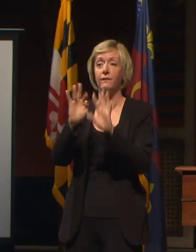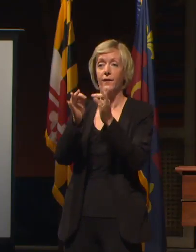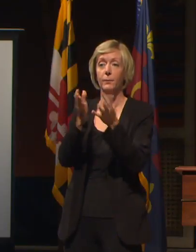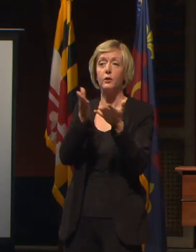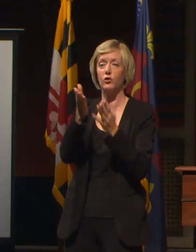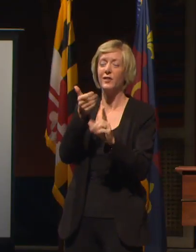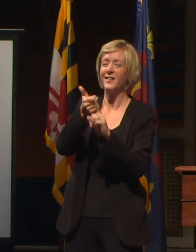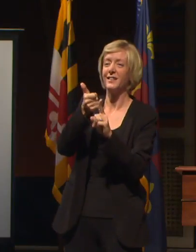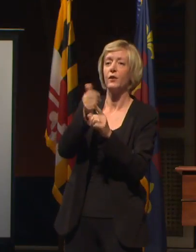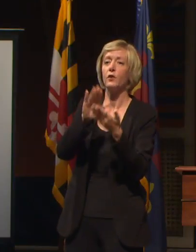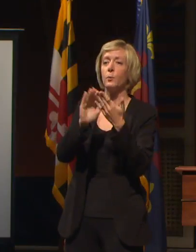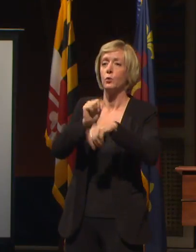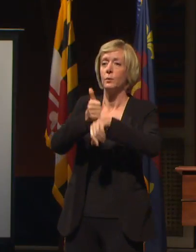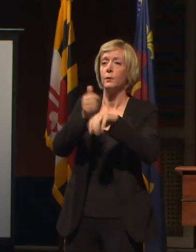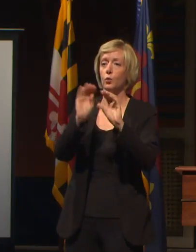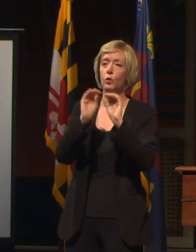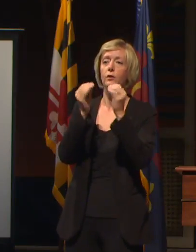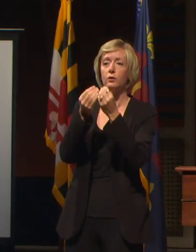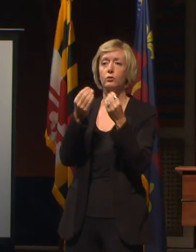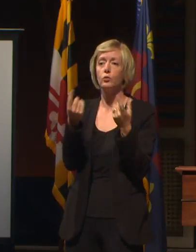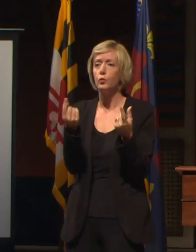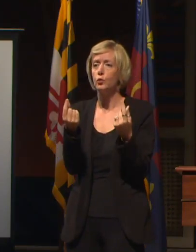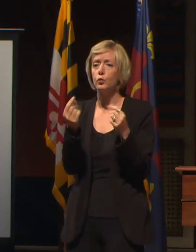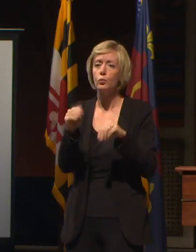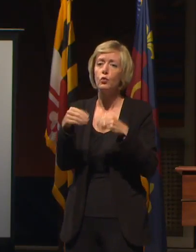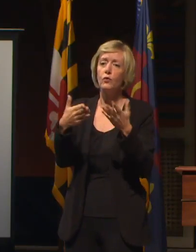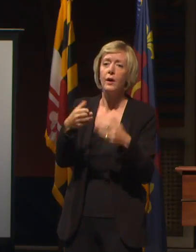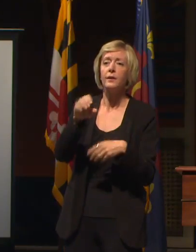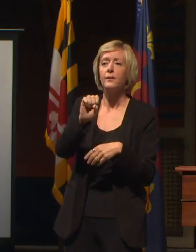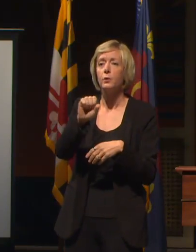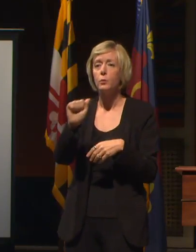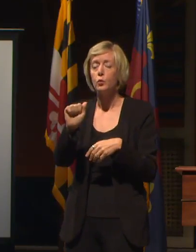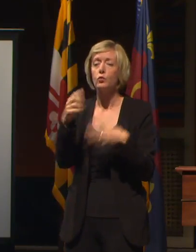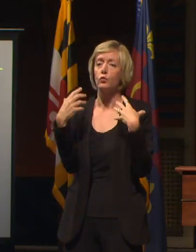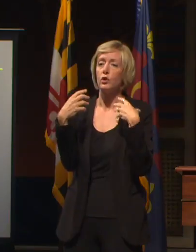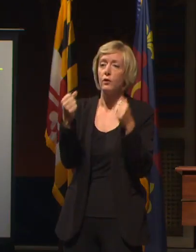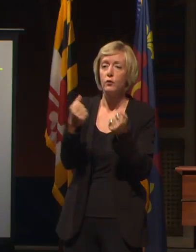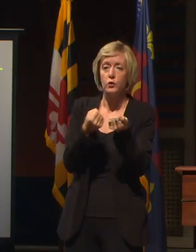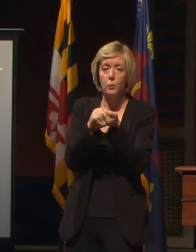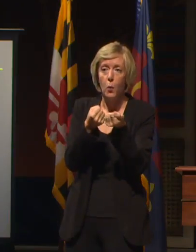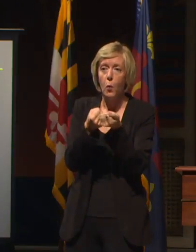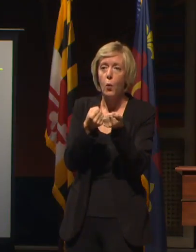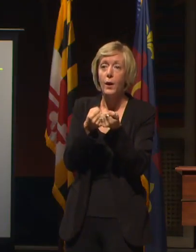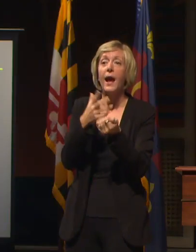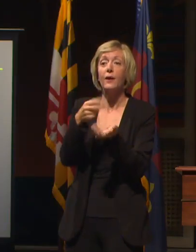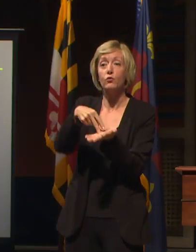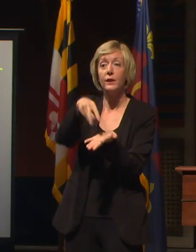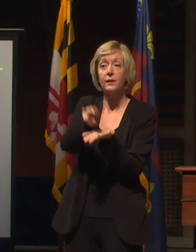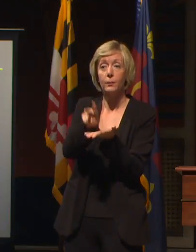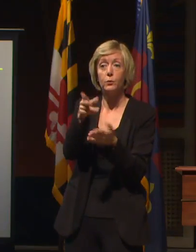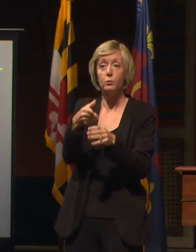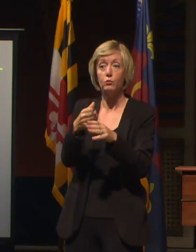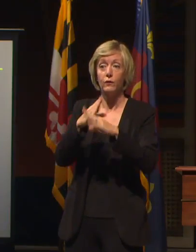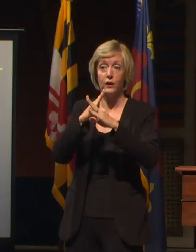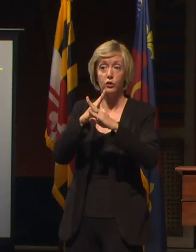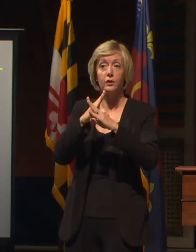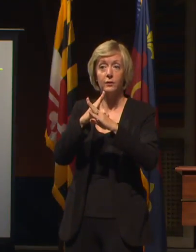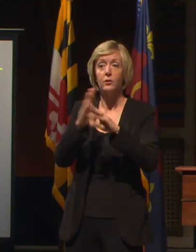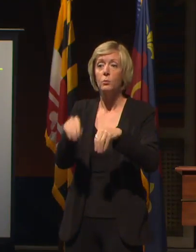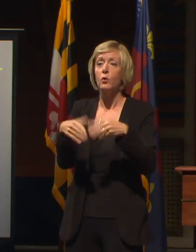which is a community-based organization that provides substance use recovery support and relapse prevention, is